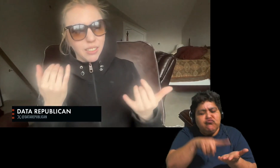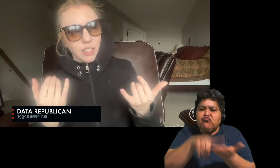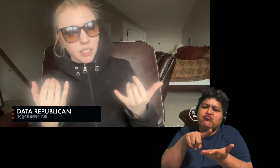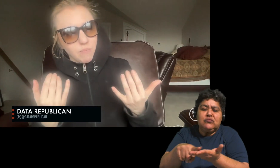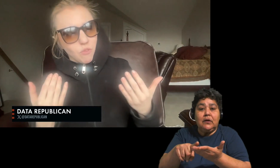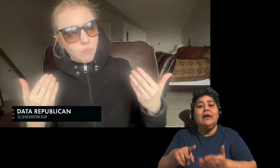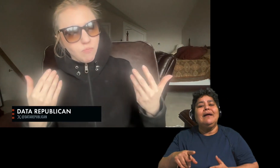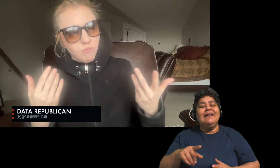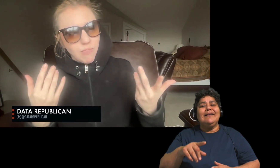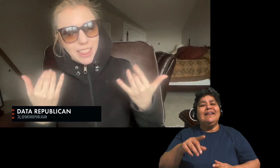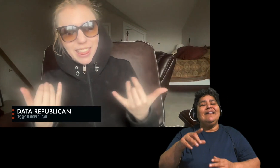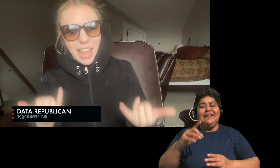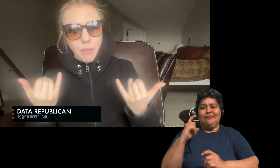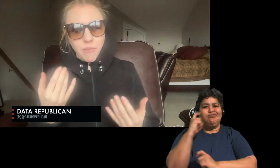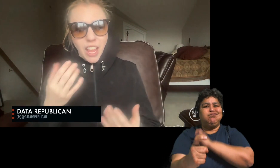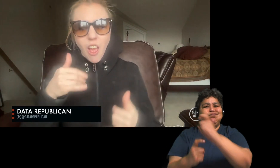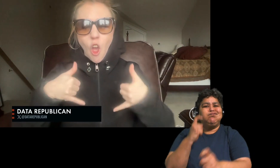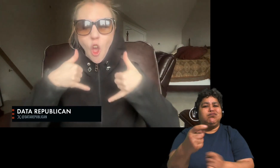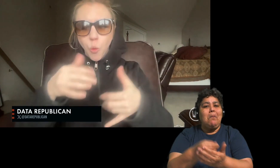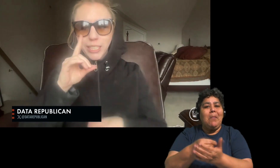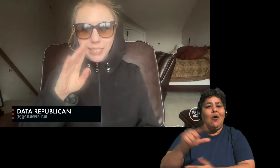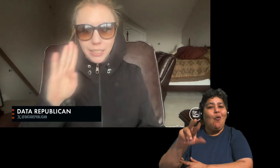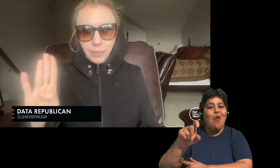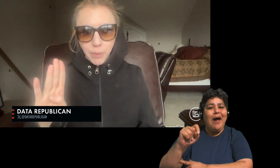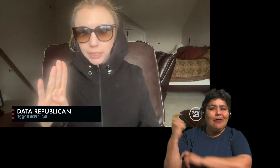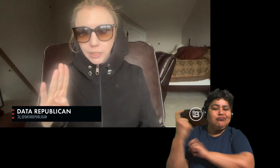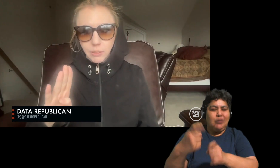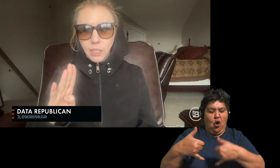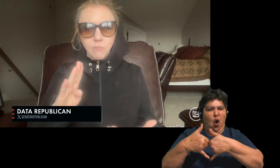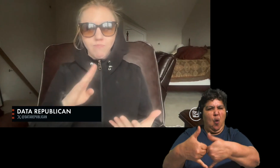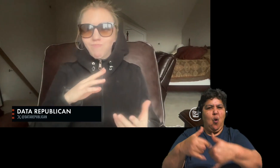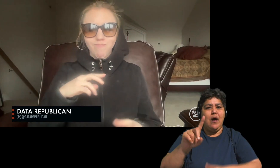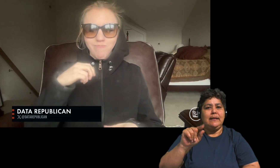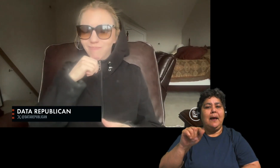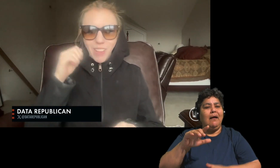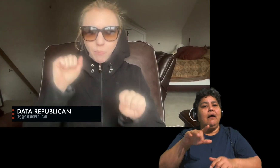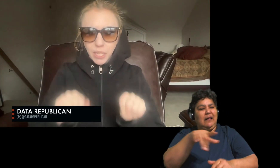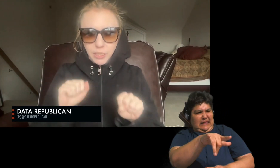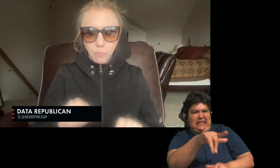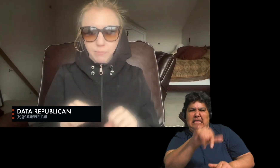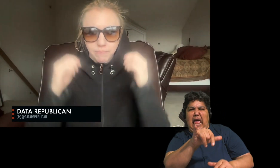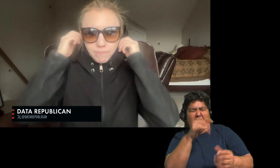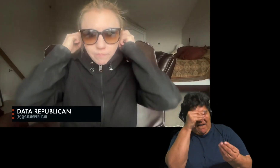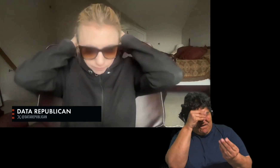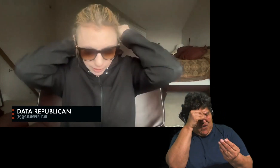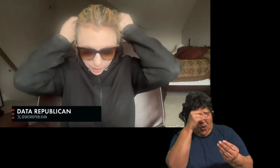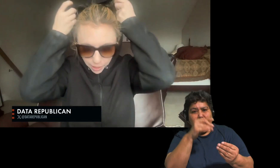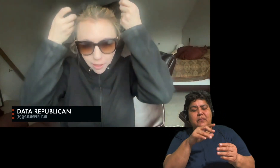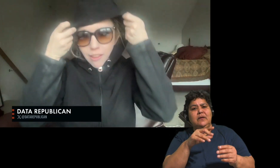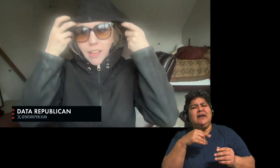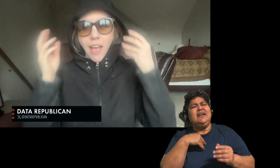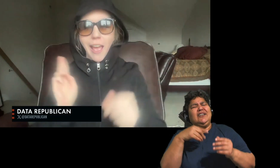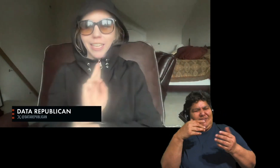I started looking, I'm just one person, and I started looking, and now I saw the award database, and I was talking to people,